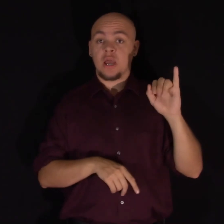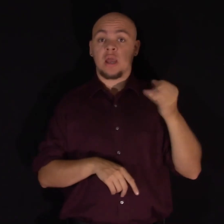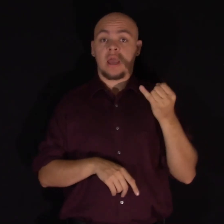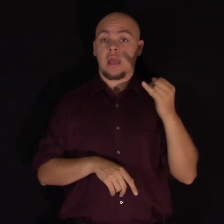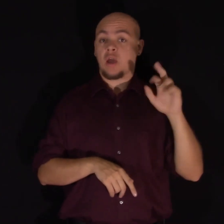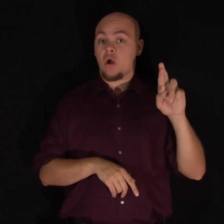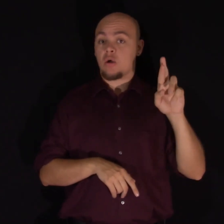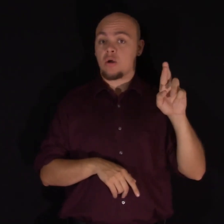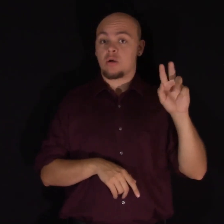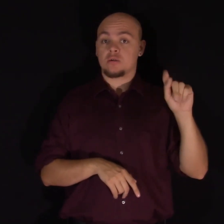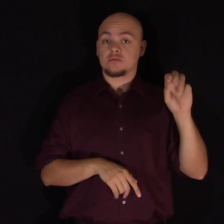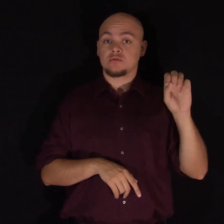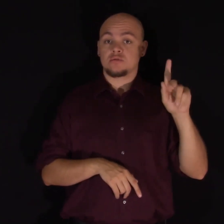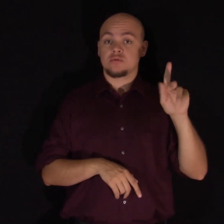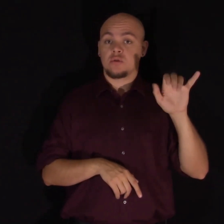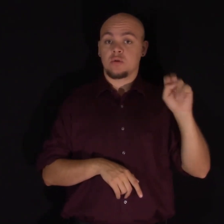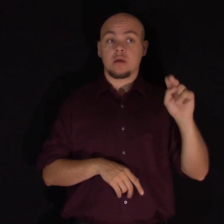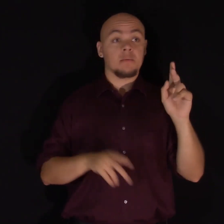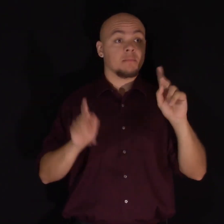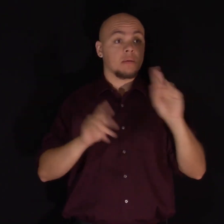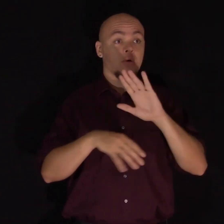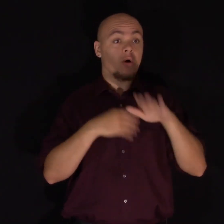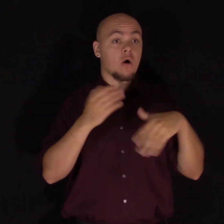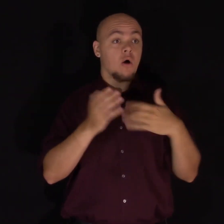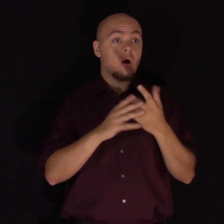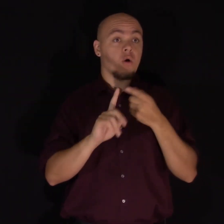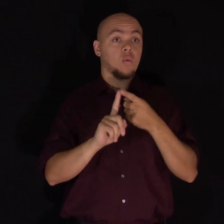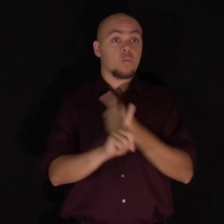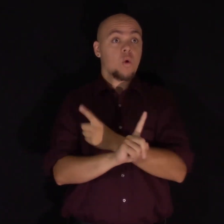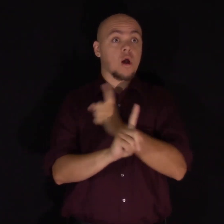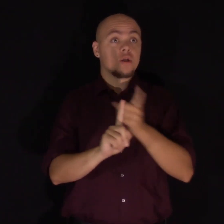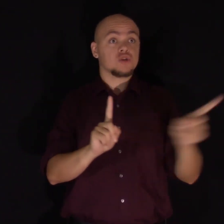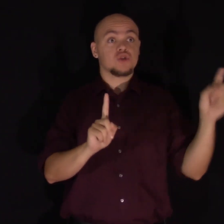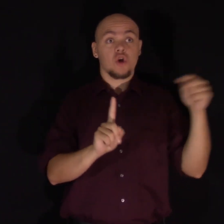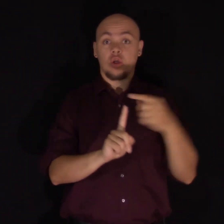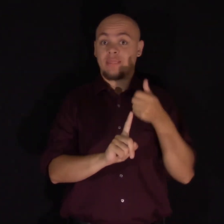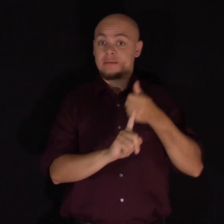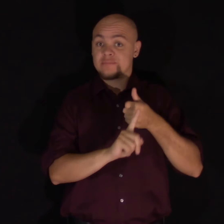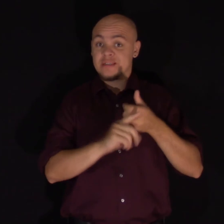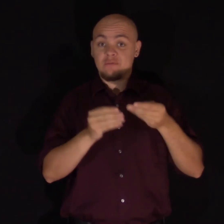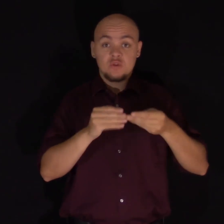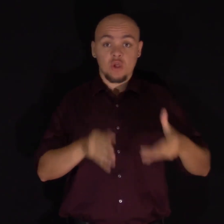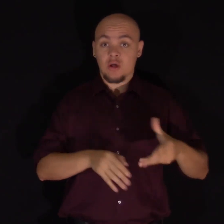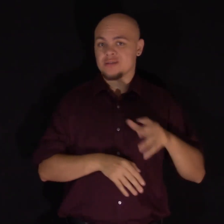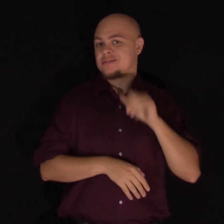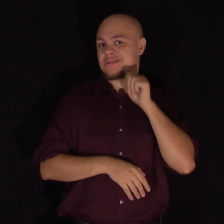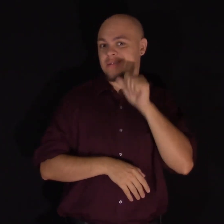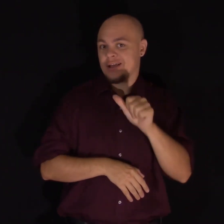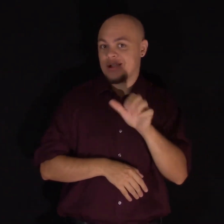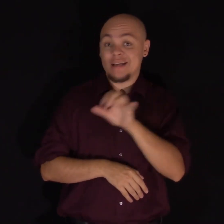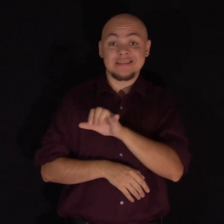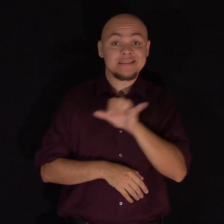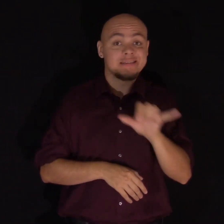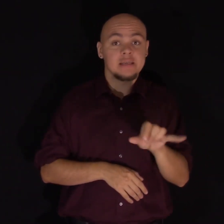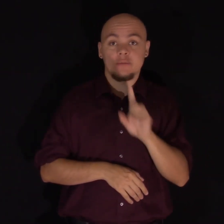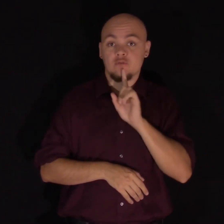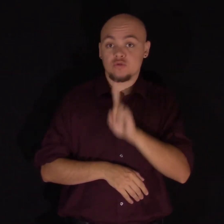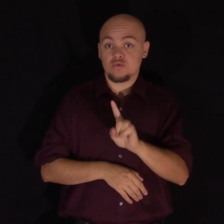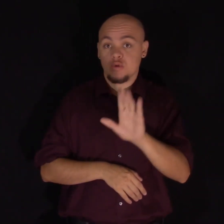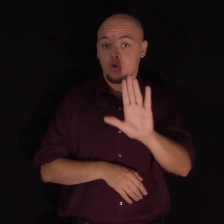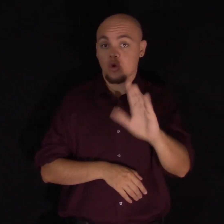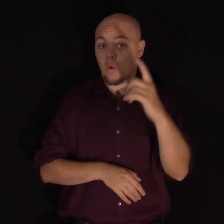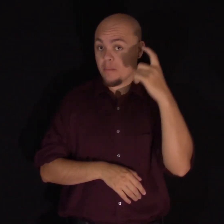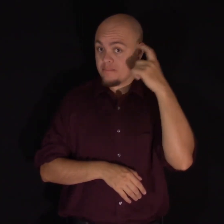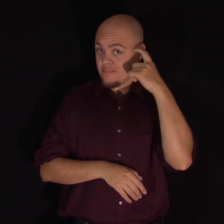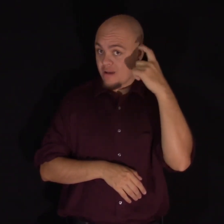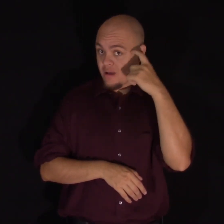he says that not all those who wander are lost. And the exact same thing is true, it turns out, with